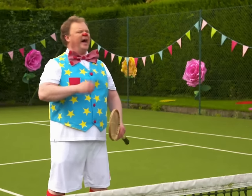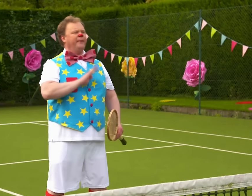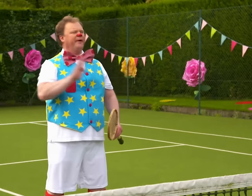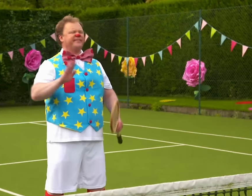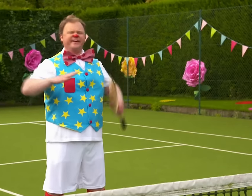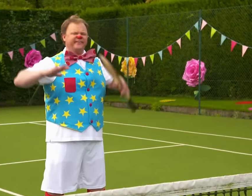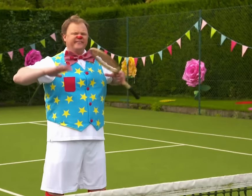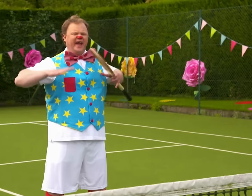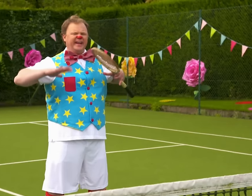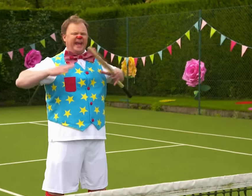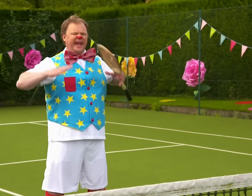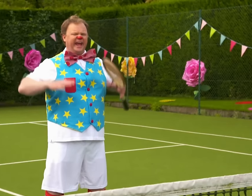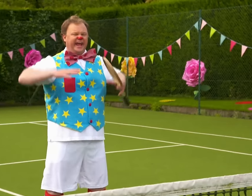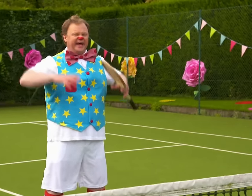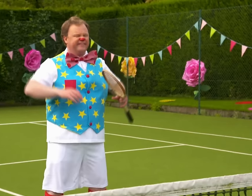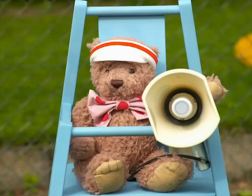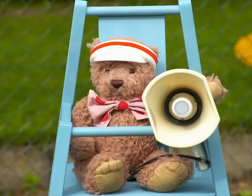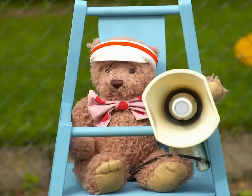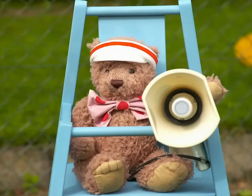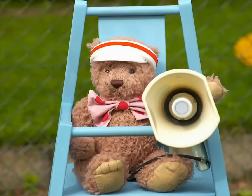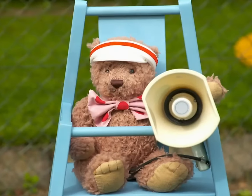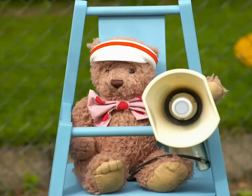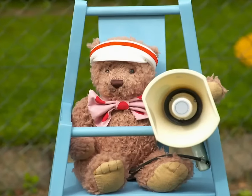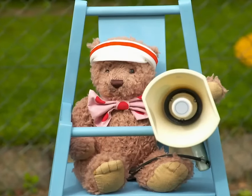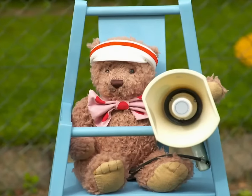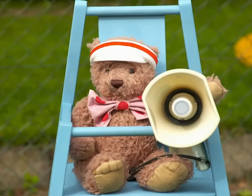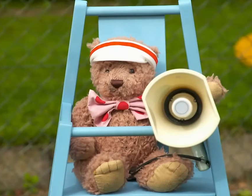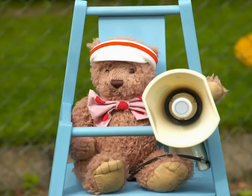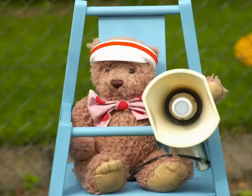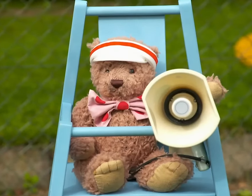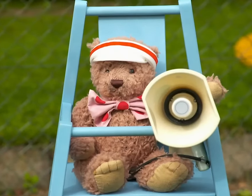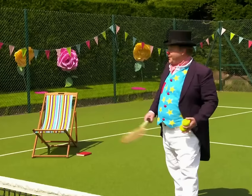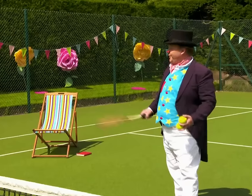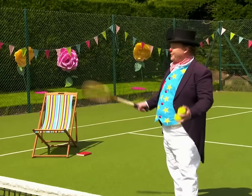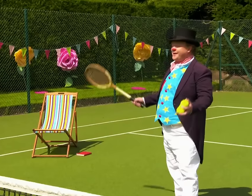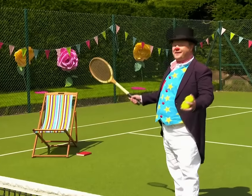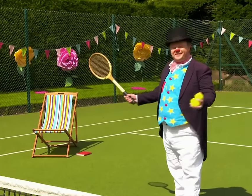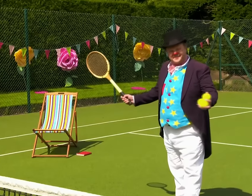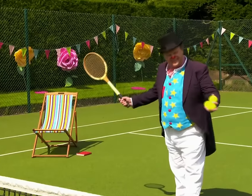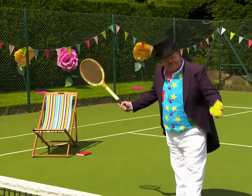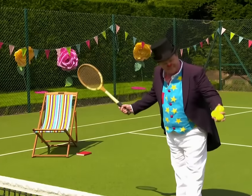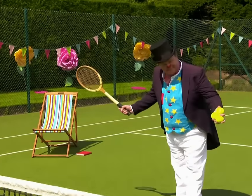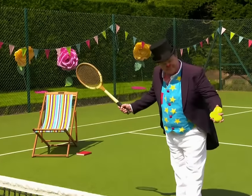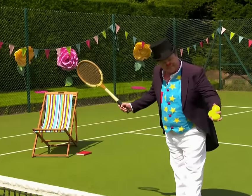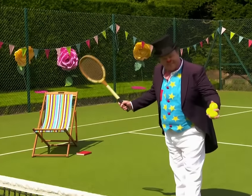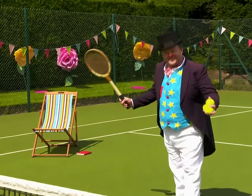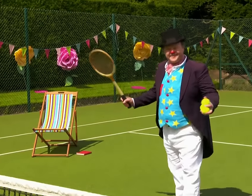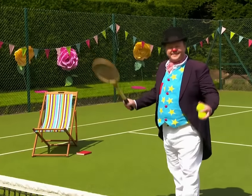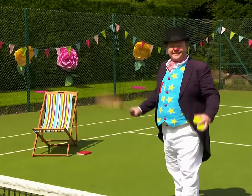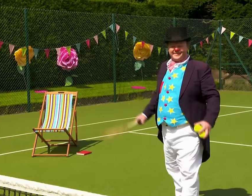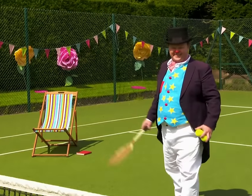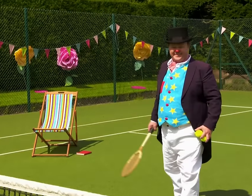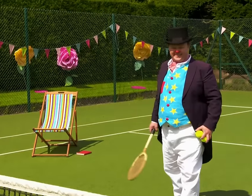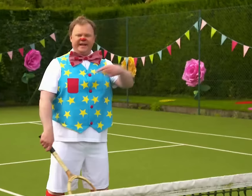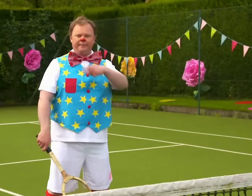I wasn't ready. Tumble Ted thinks Lord Tumble won that point. Well done, Lord Tumble. Ooh, I mean, I was